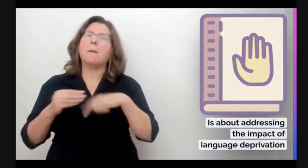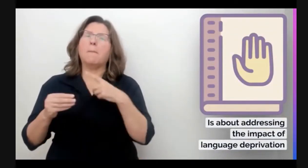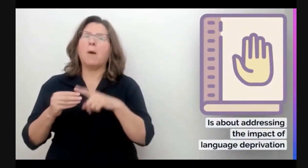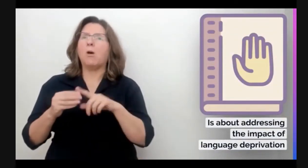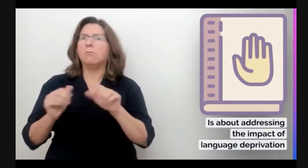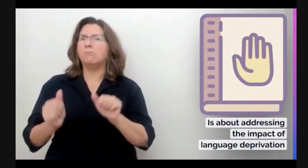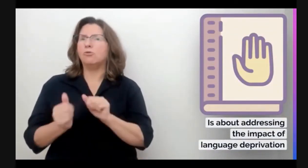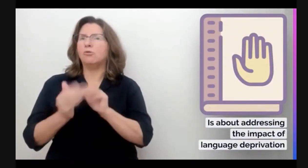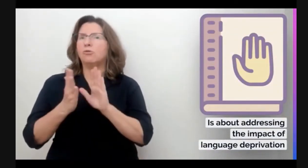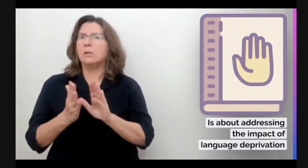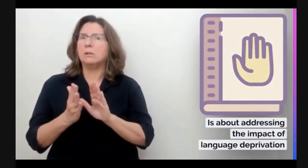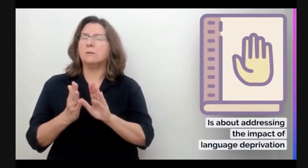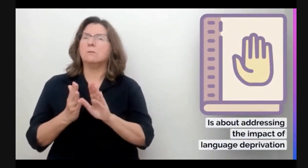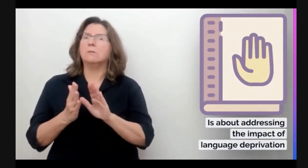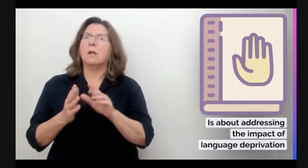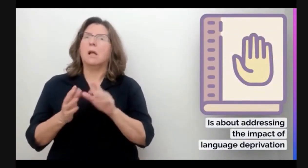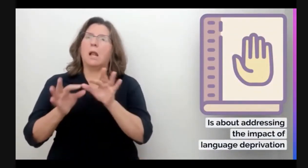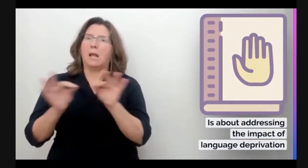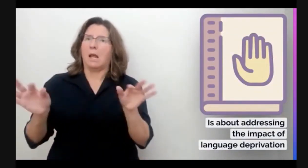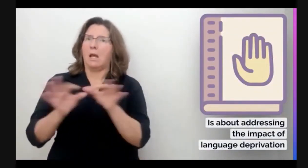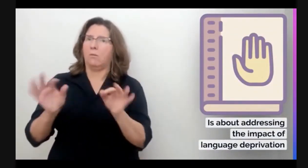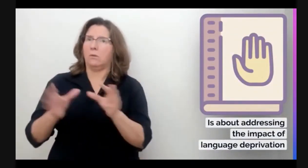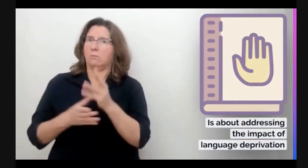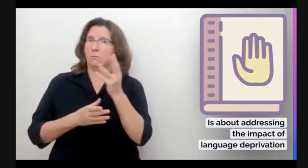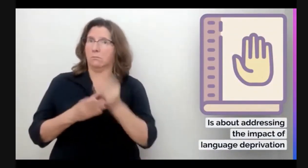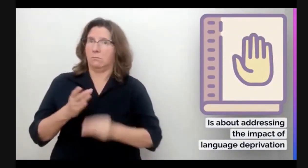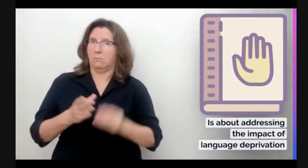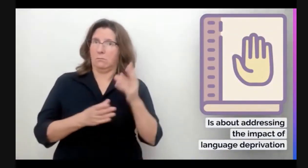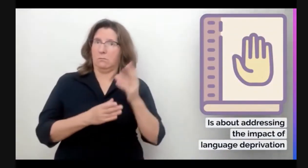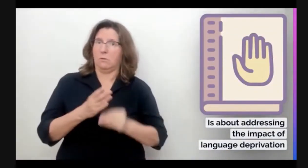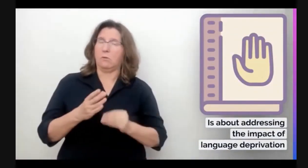Level 3 accessibility focuses on